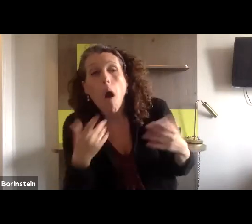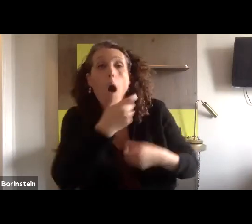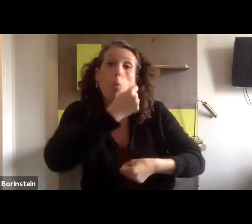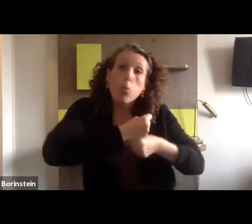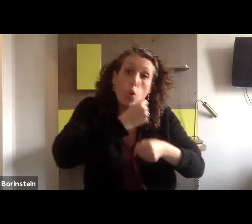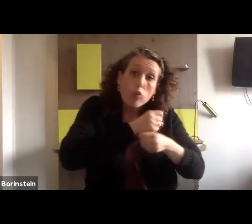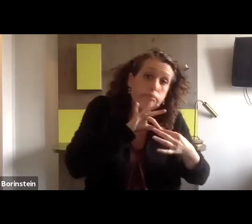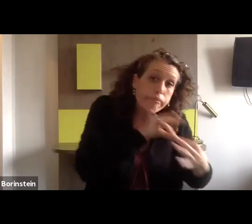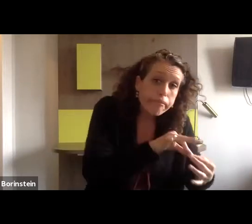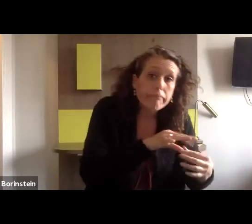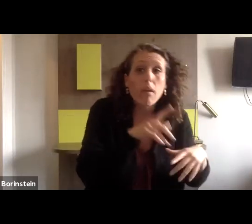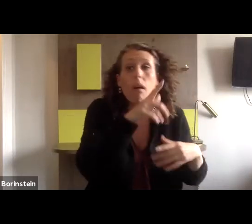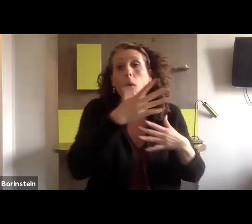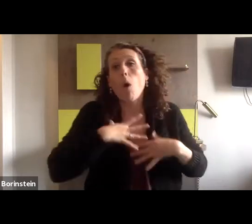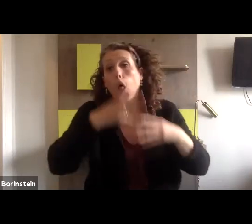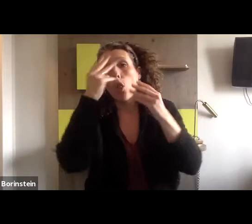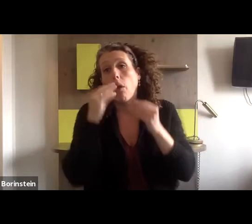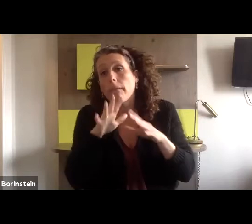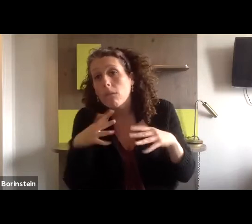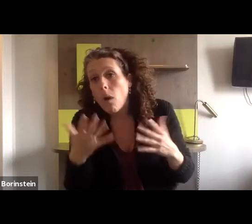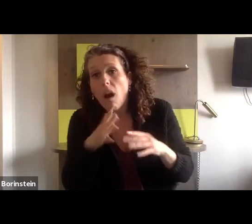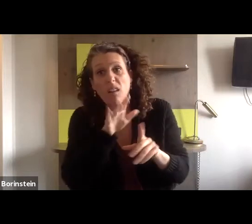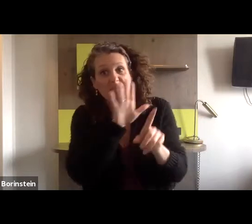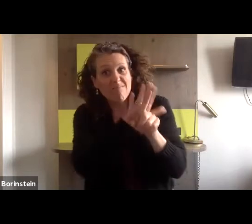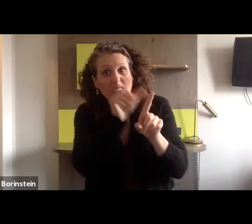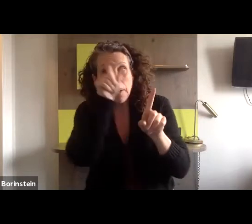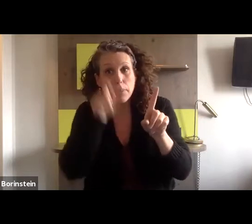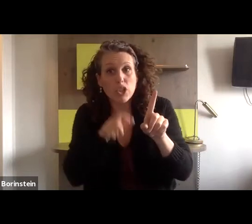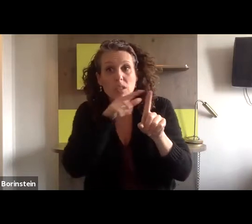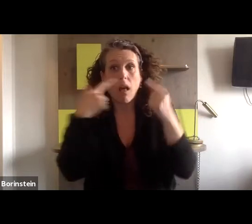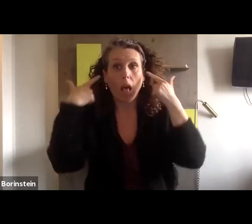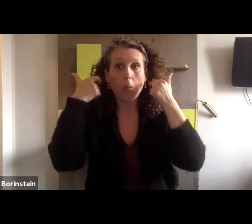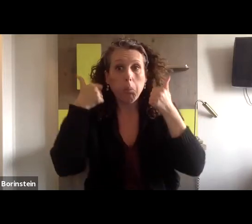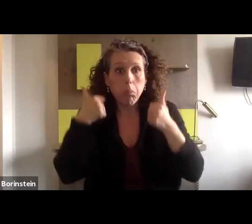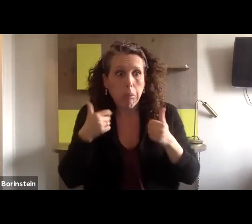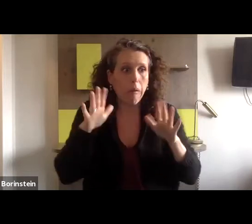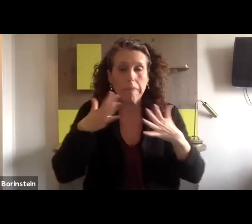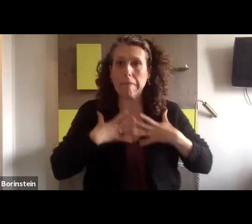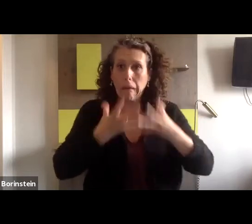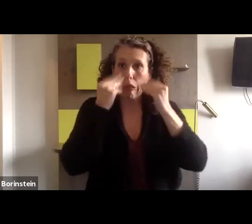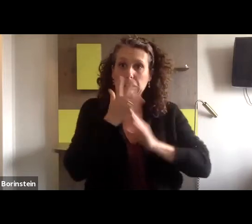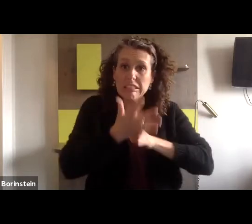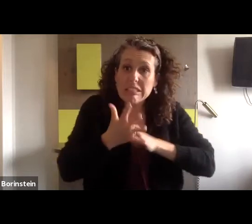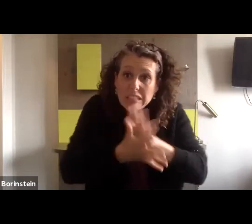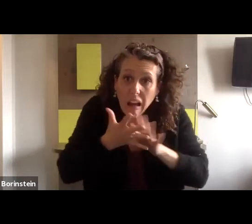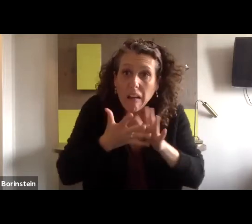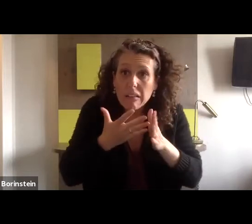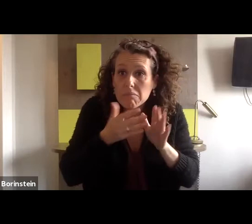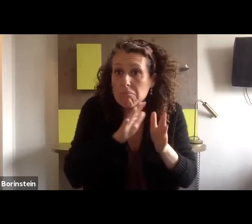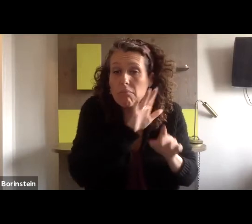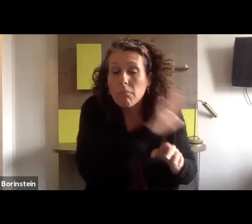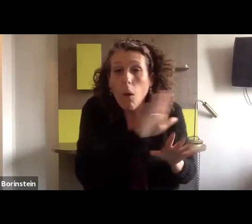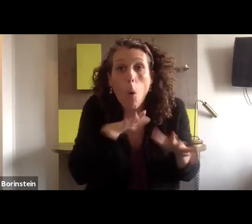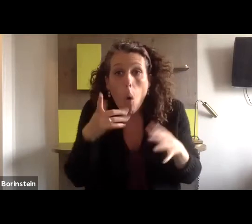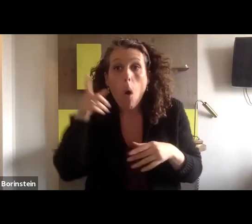they maybe experience a hearing loss in adulthood, different motivations, or parents who have a